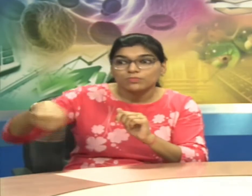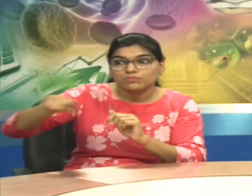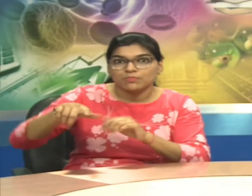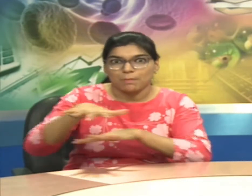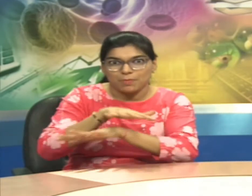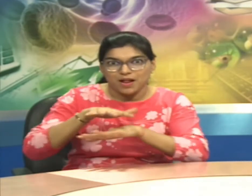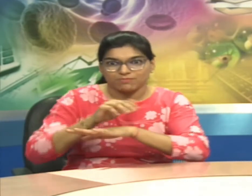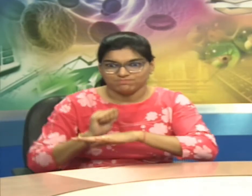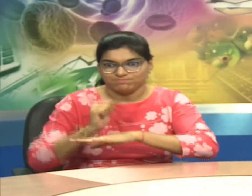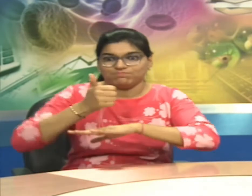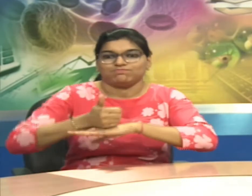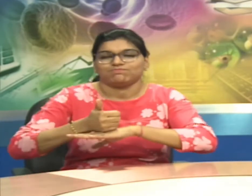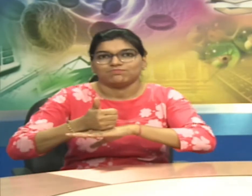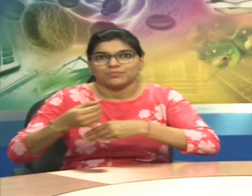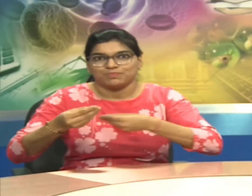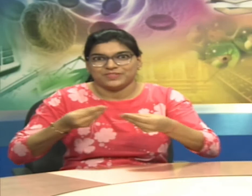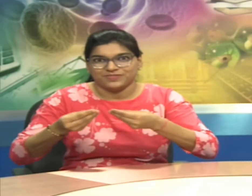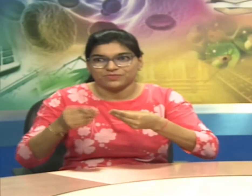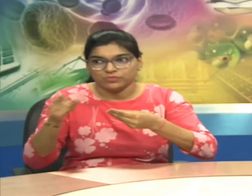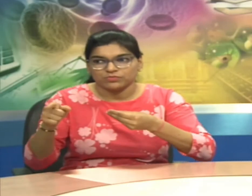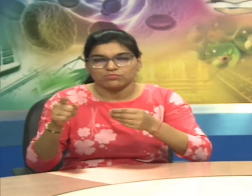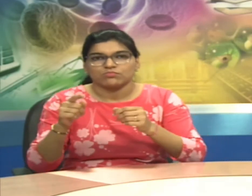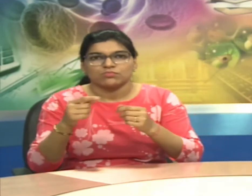are called handicraft.